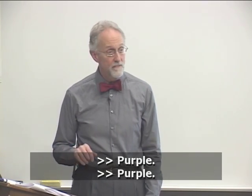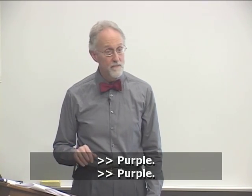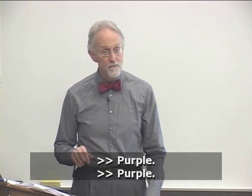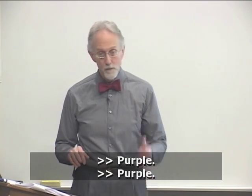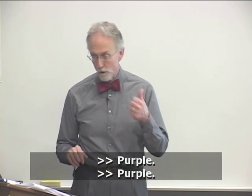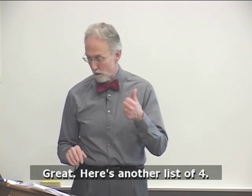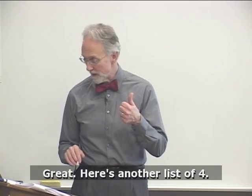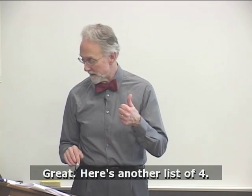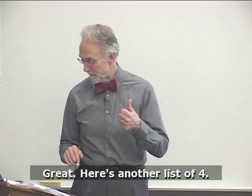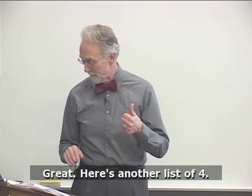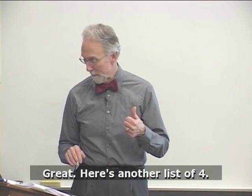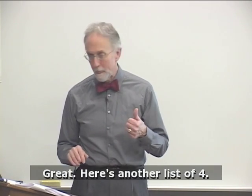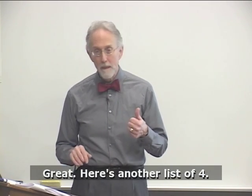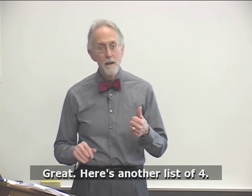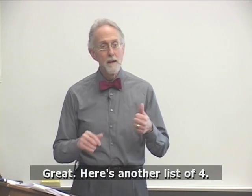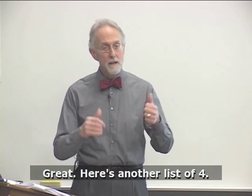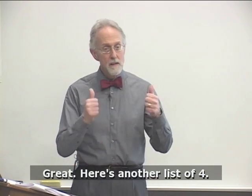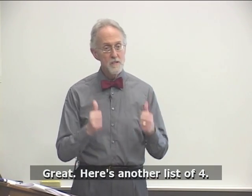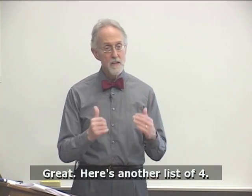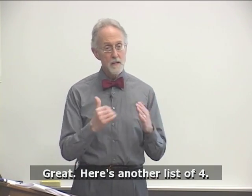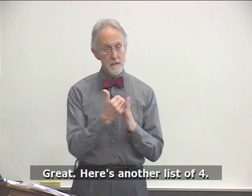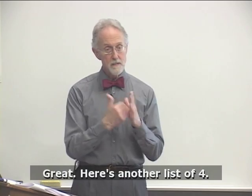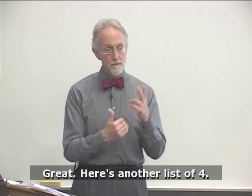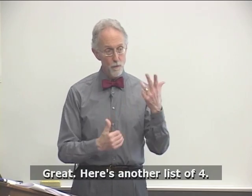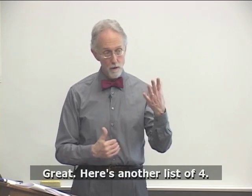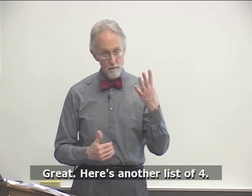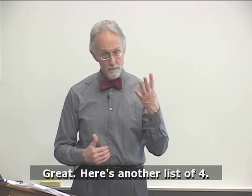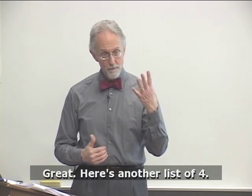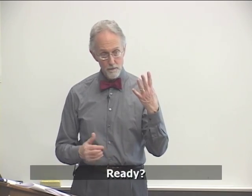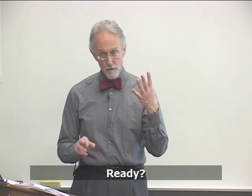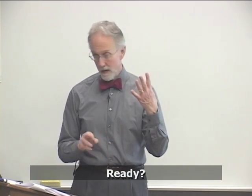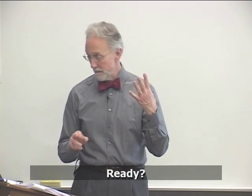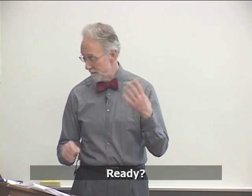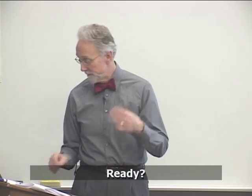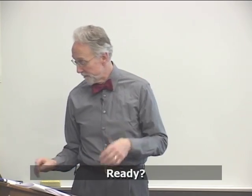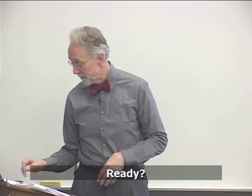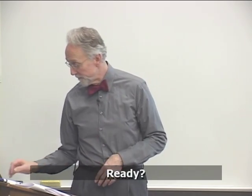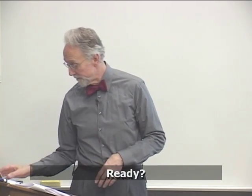Purple. Great. Here's another list of 4. Ready?